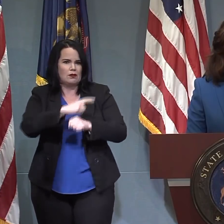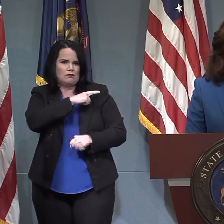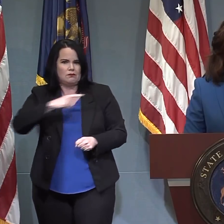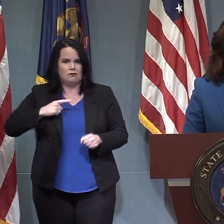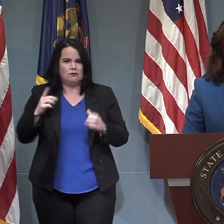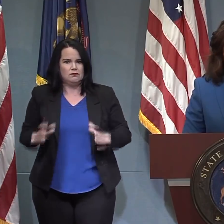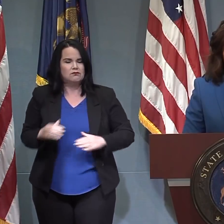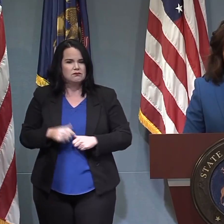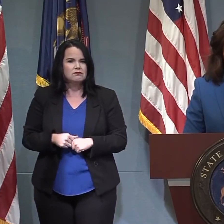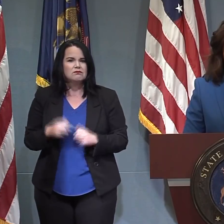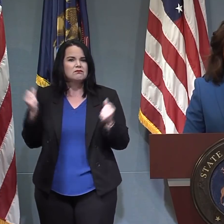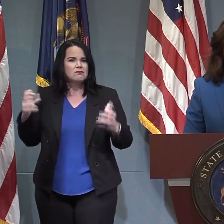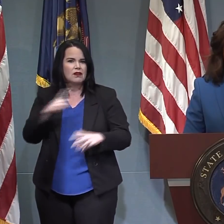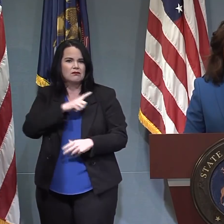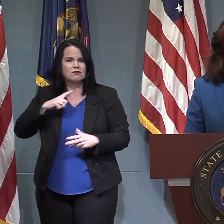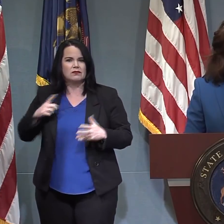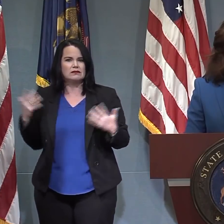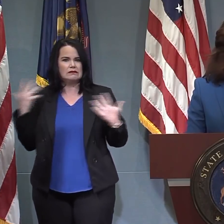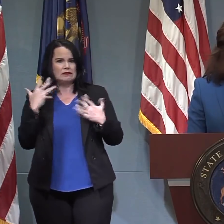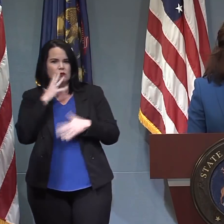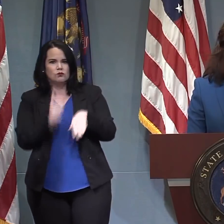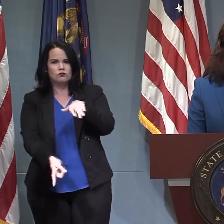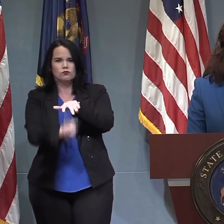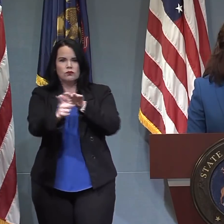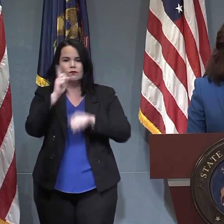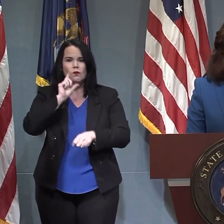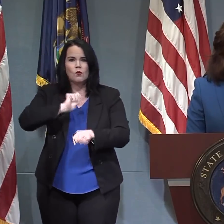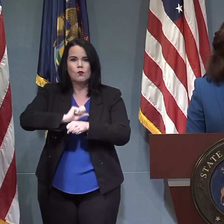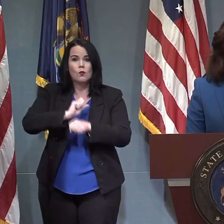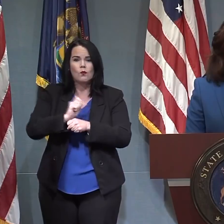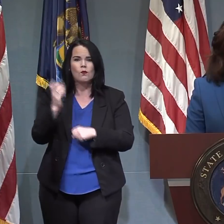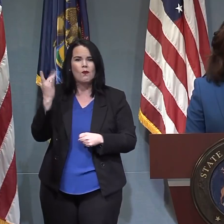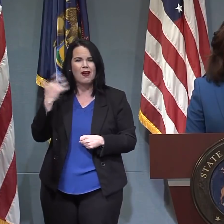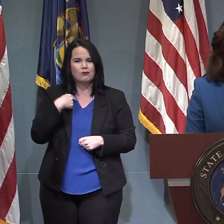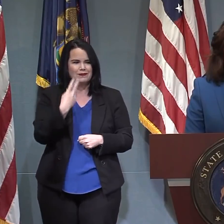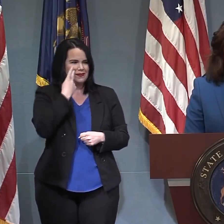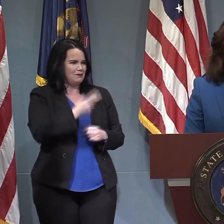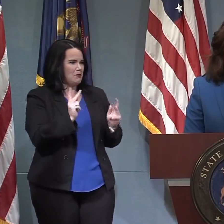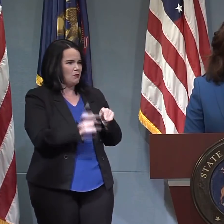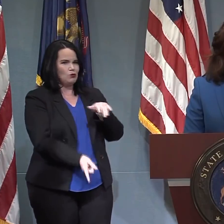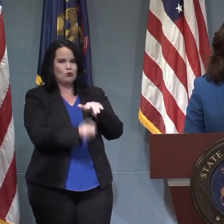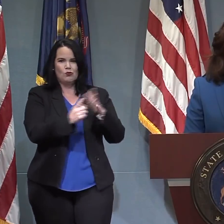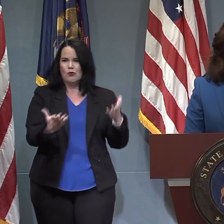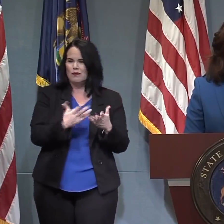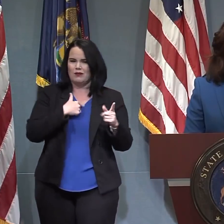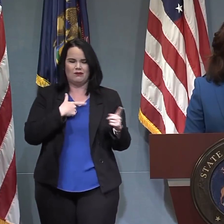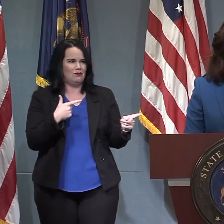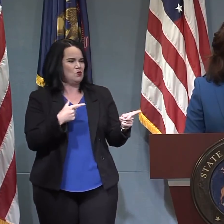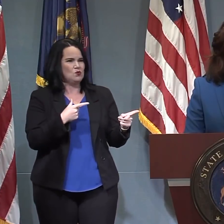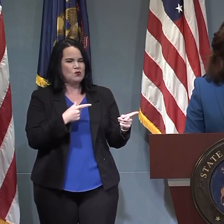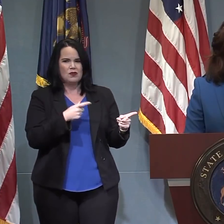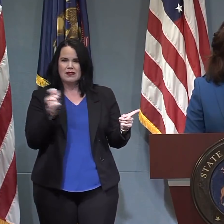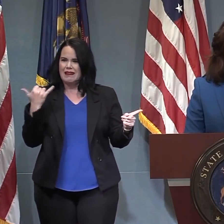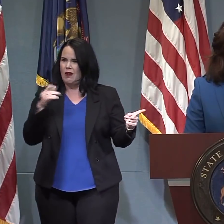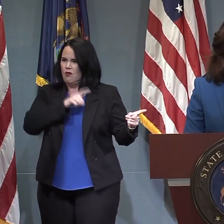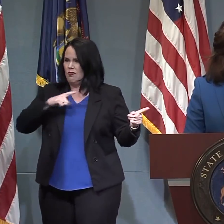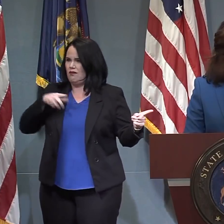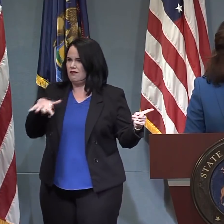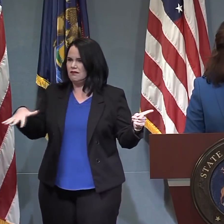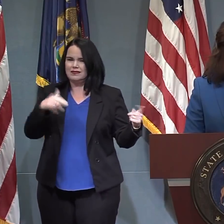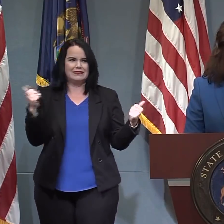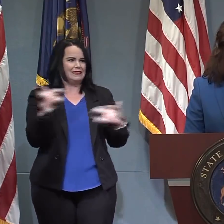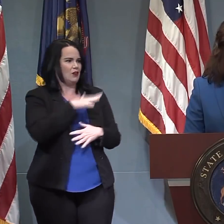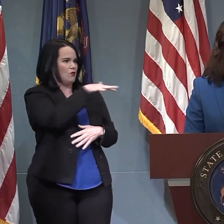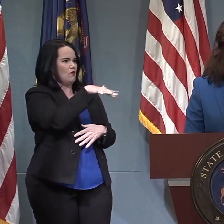very fearful of going to work after scenes that we've seen play out here. I'm concerned about